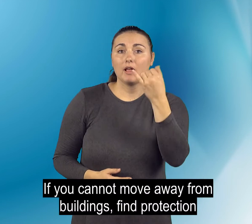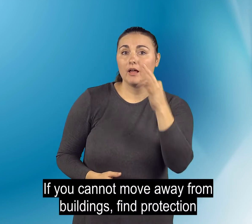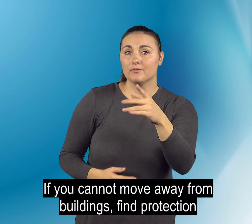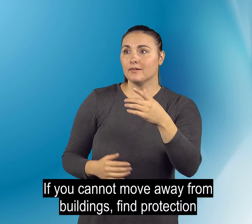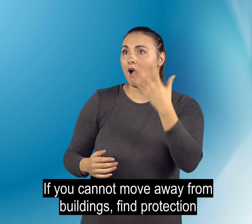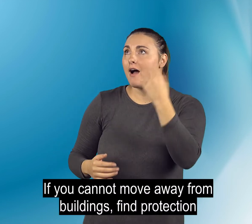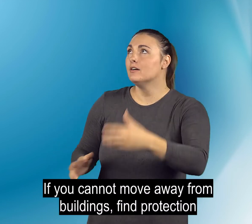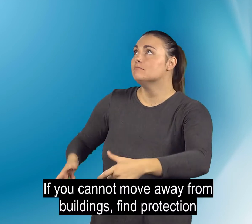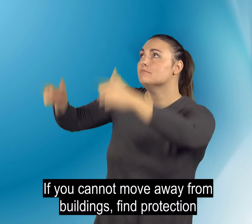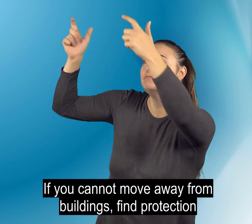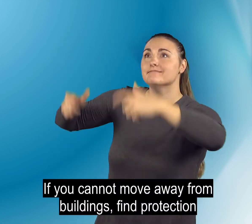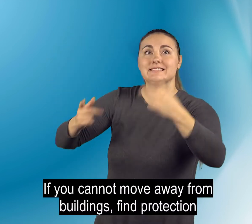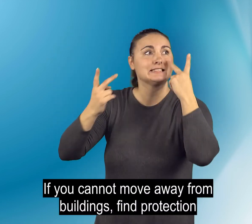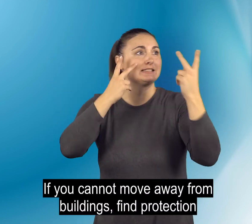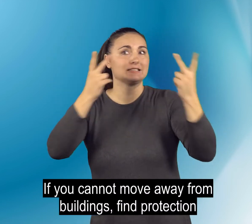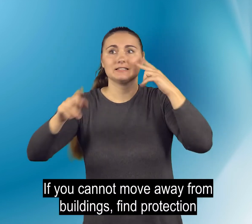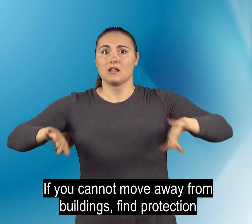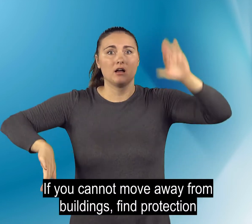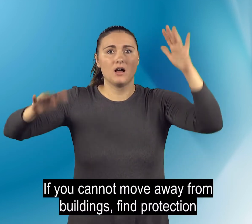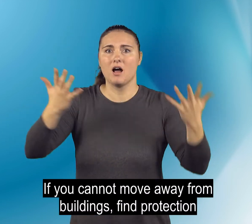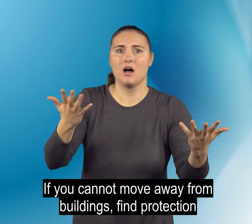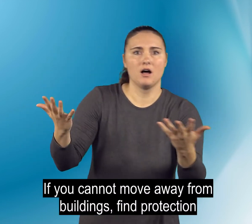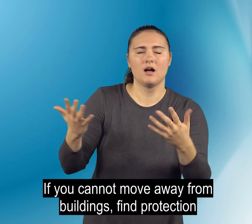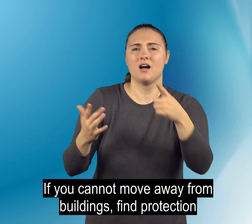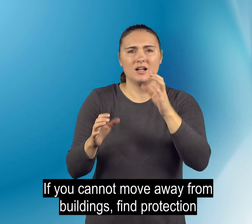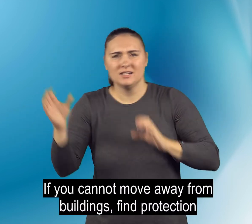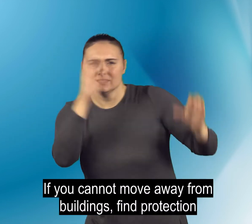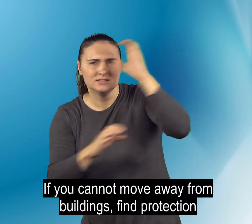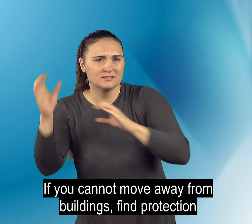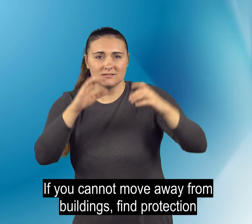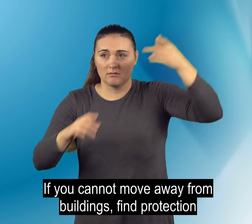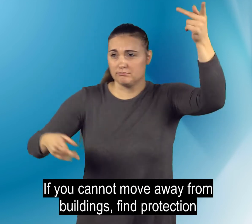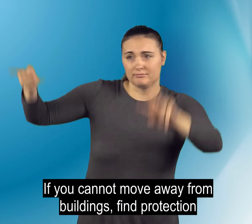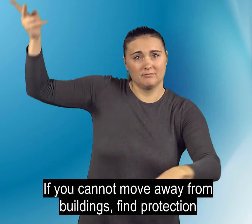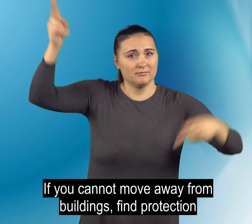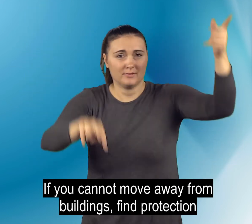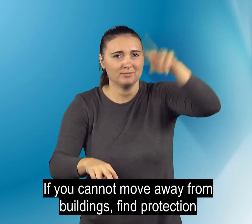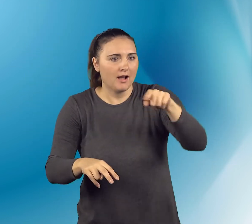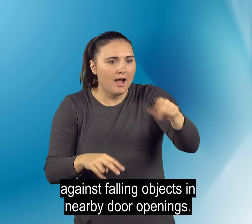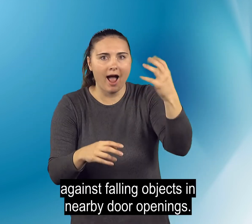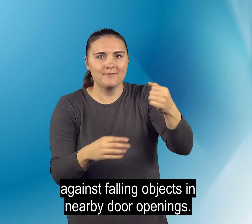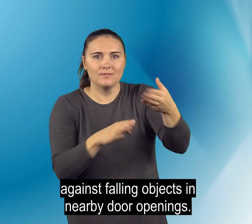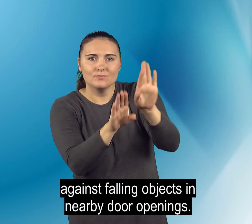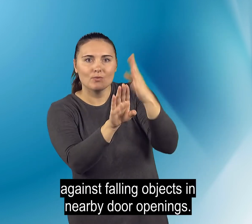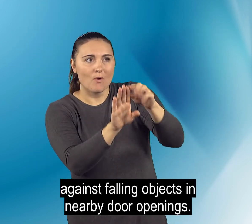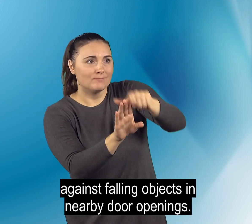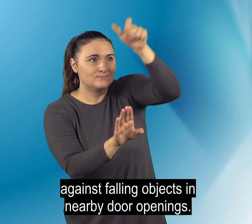If you cannot move away from buildings, find protection against falling objects in nearby door